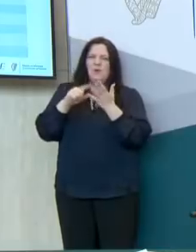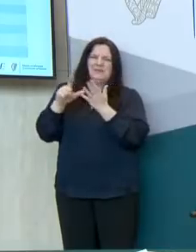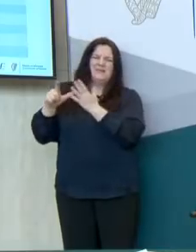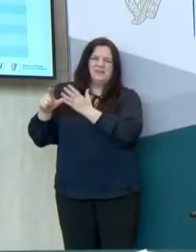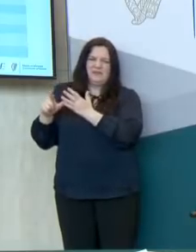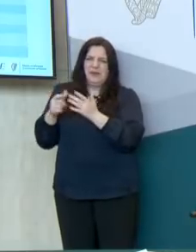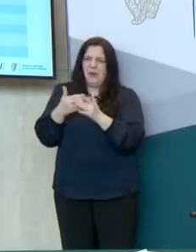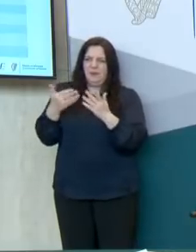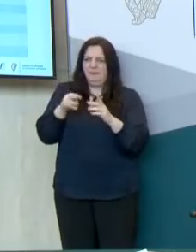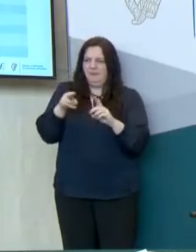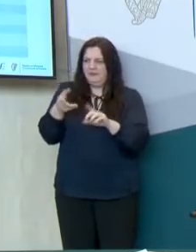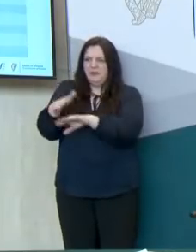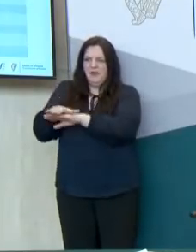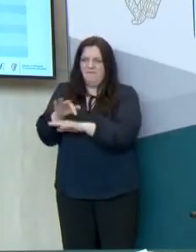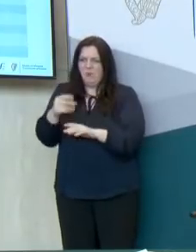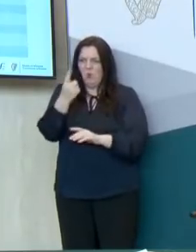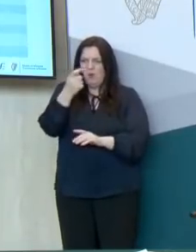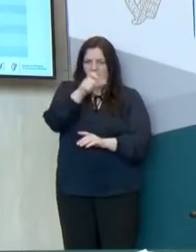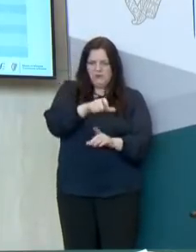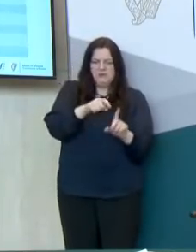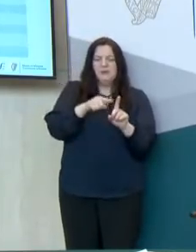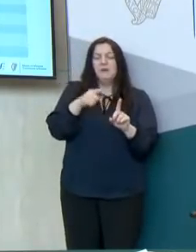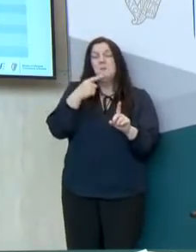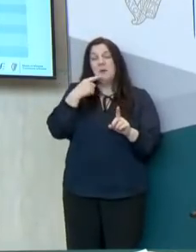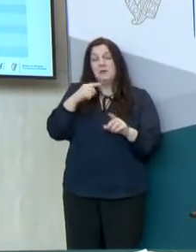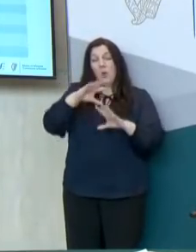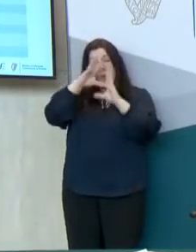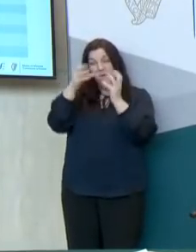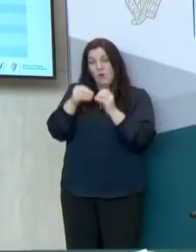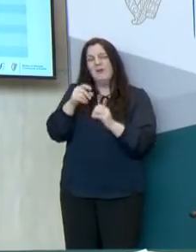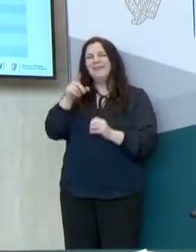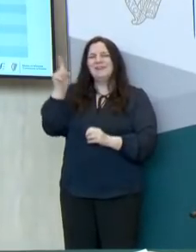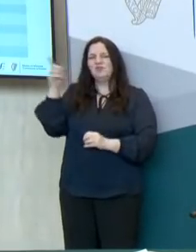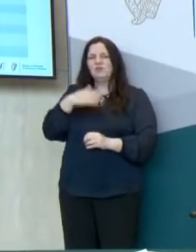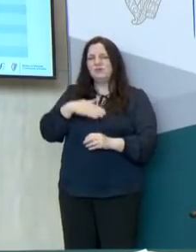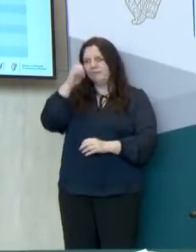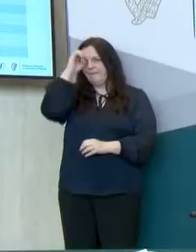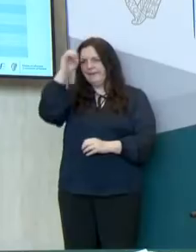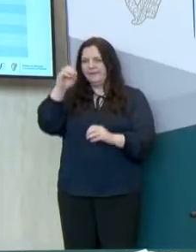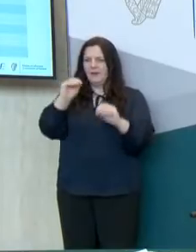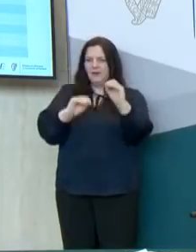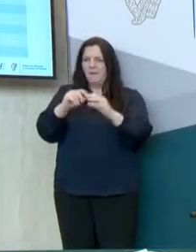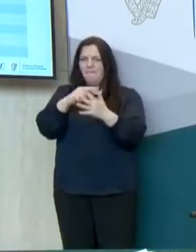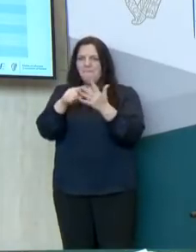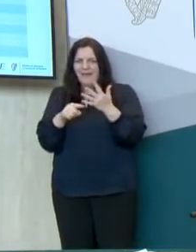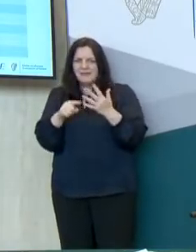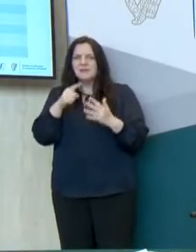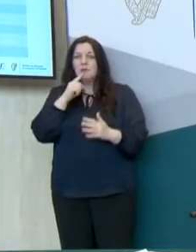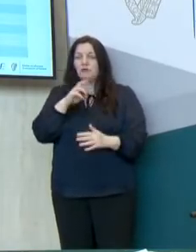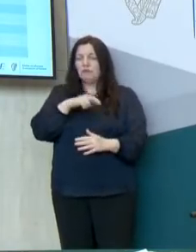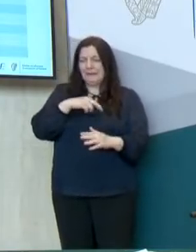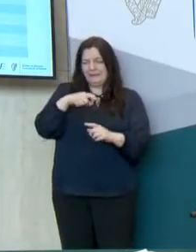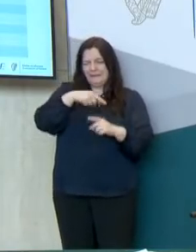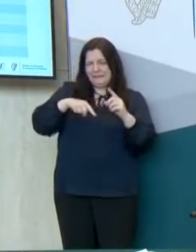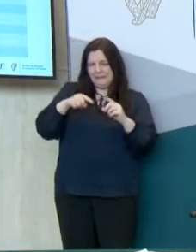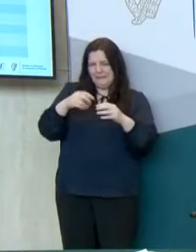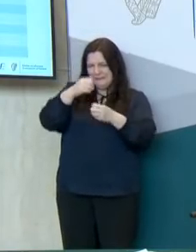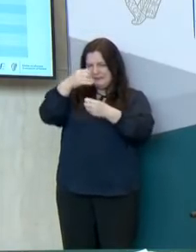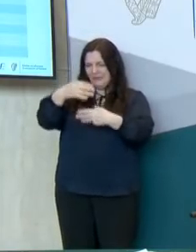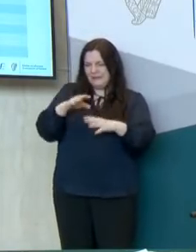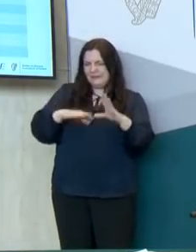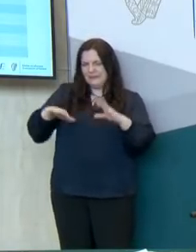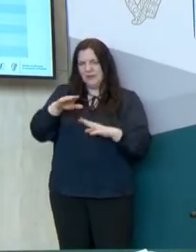statistical estimates of reproduction number are better. When we look at the time-dependent reproduction number, just a caution, that's